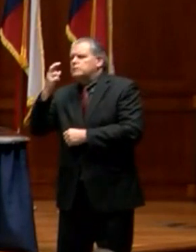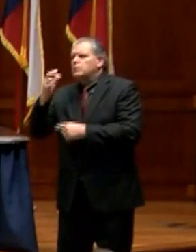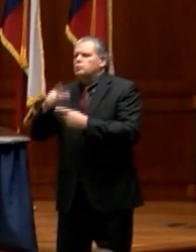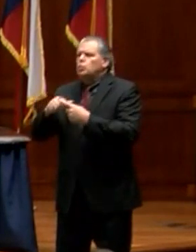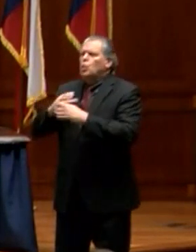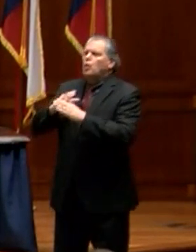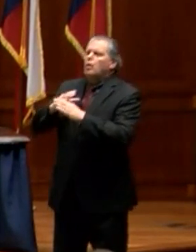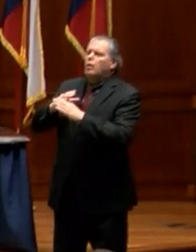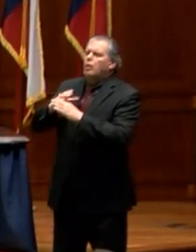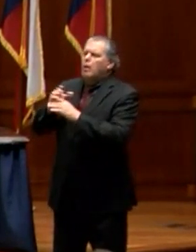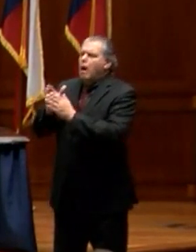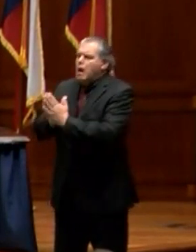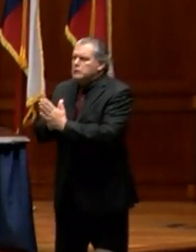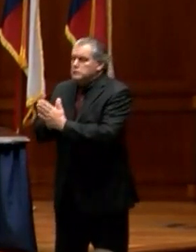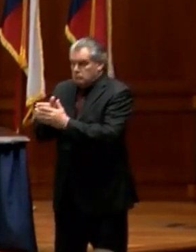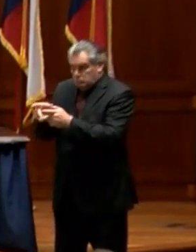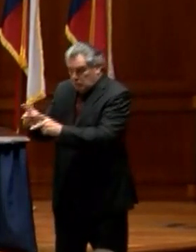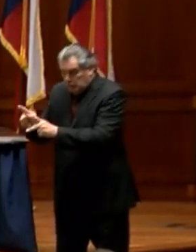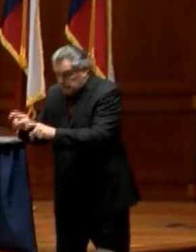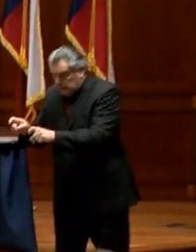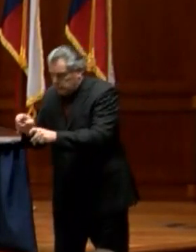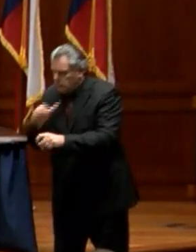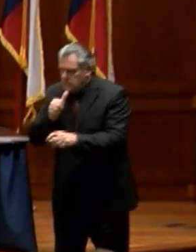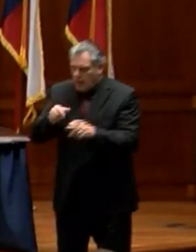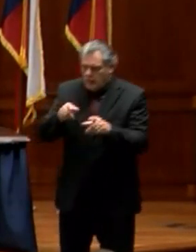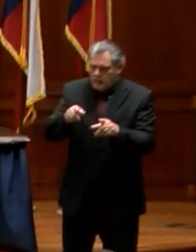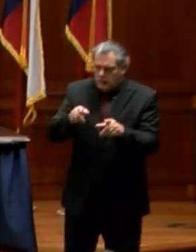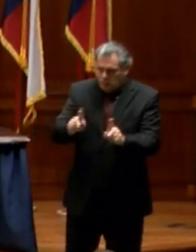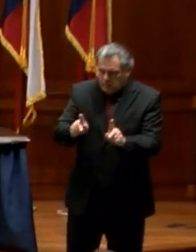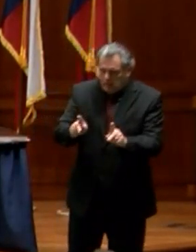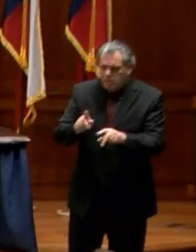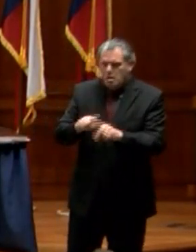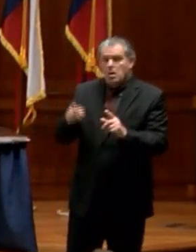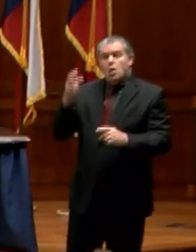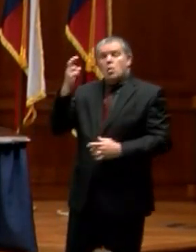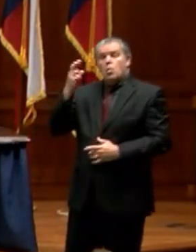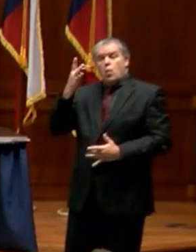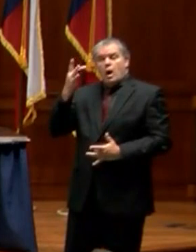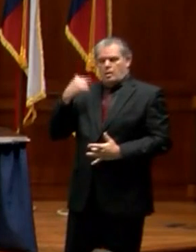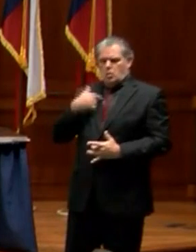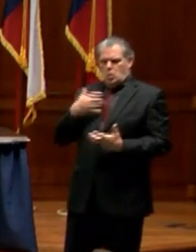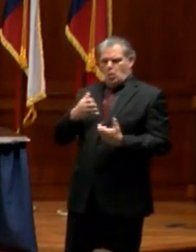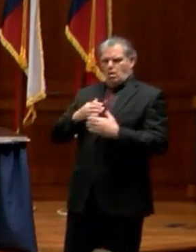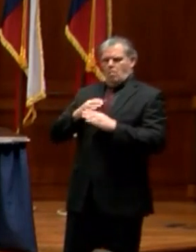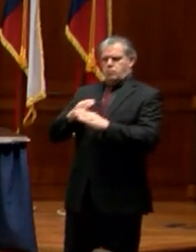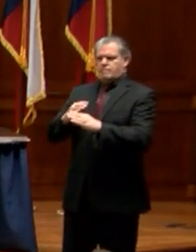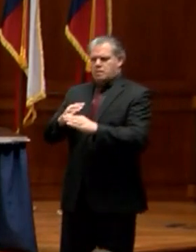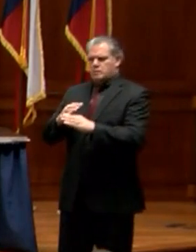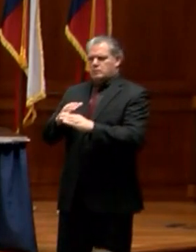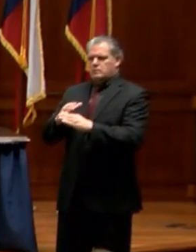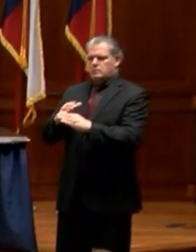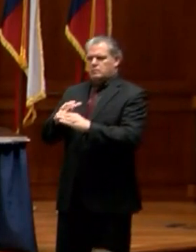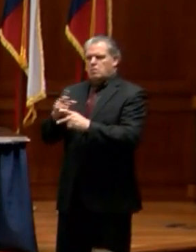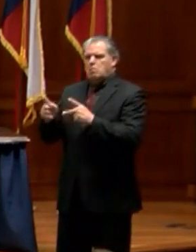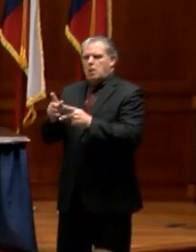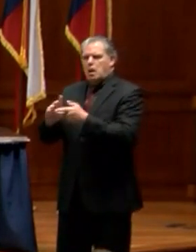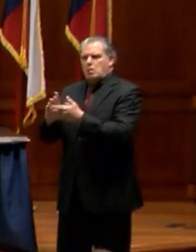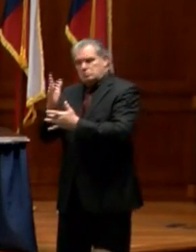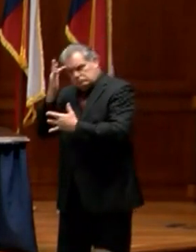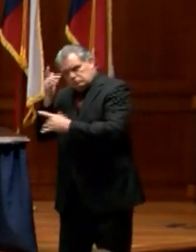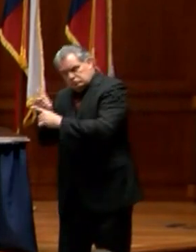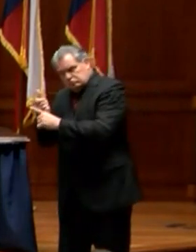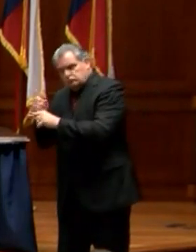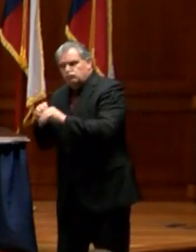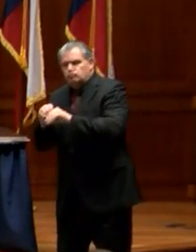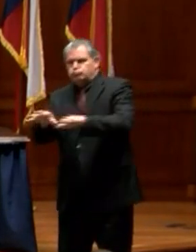in the state. And again, it goes back to the notion that the testing gives us an understanding of what's happening to the